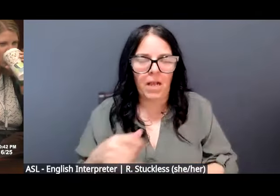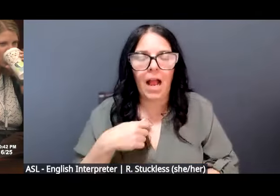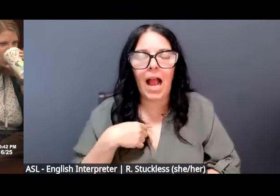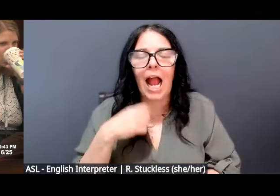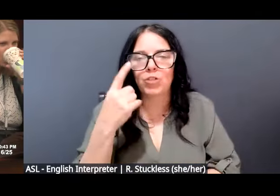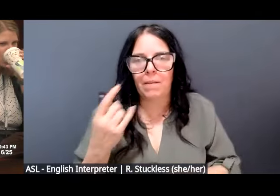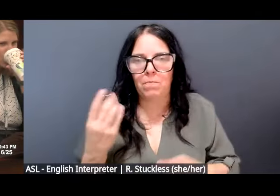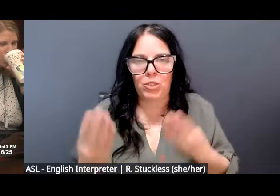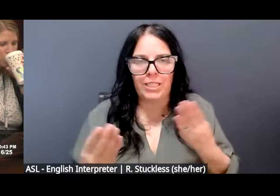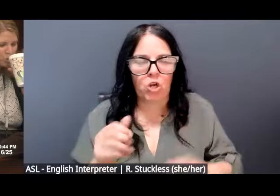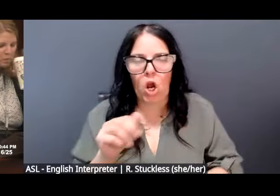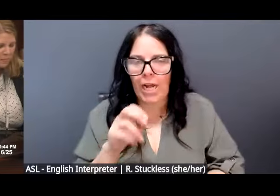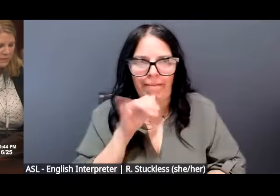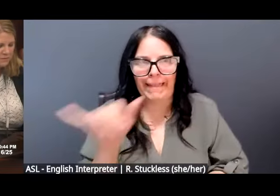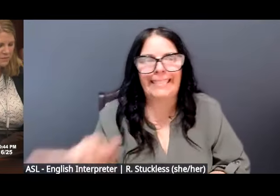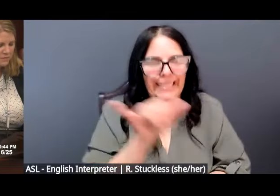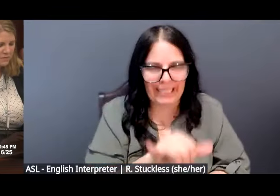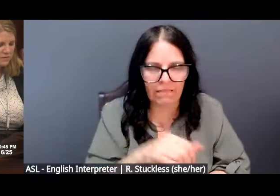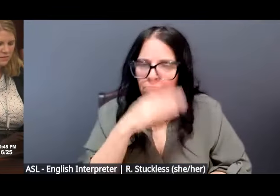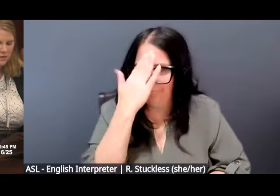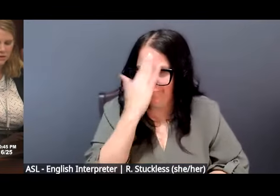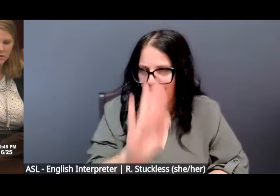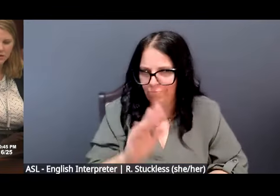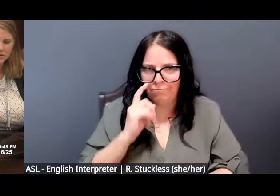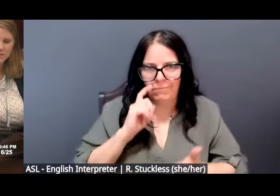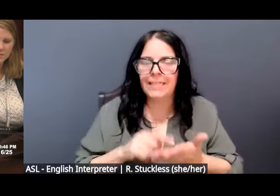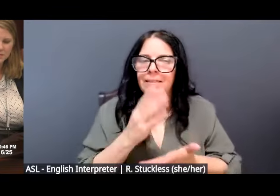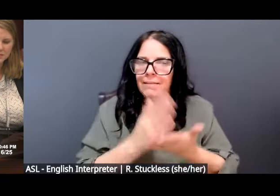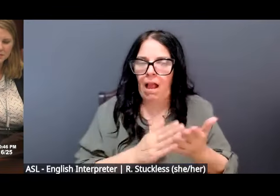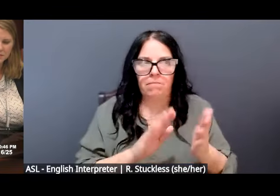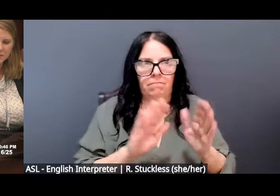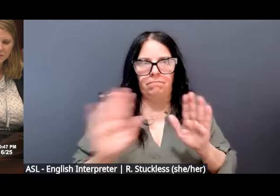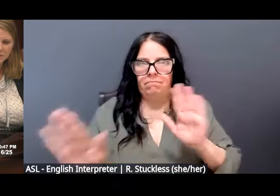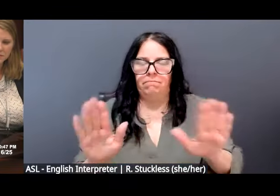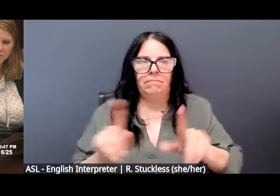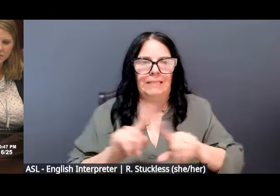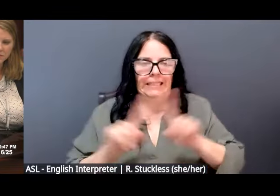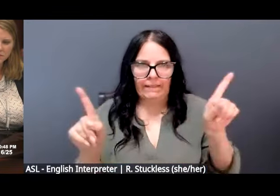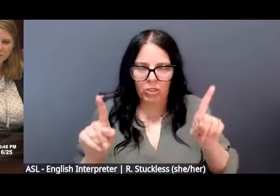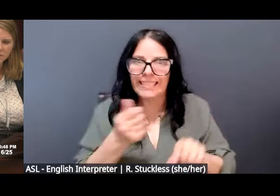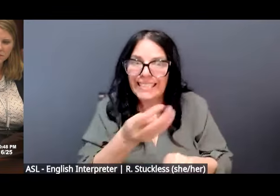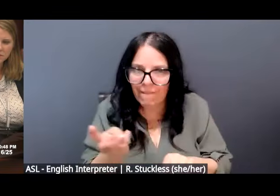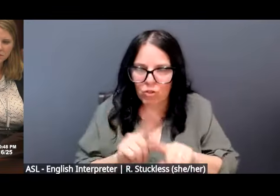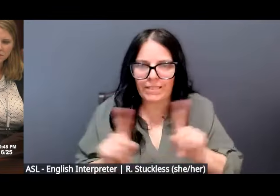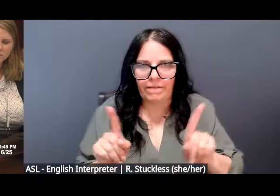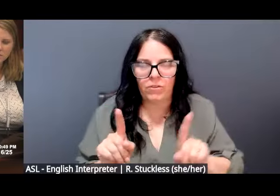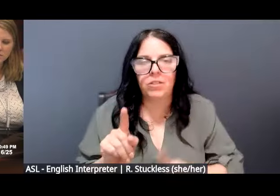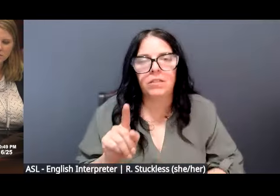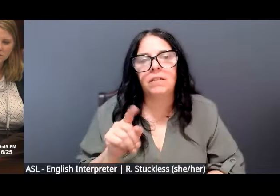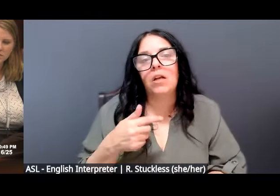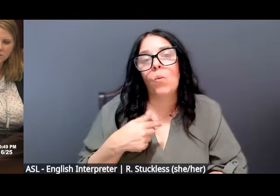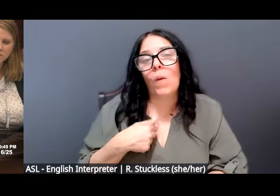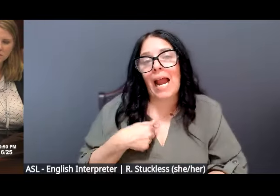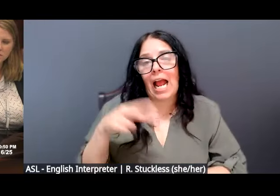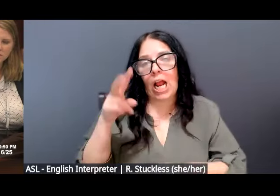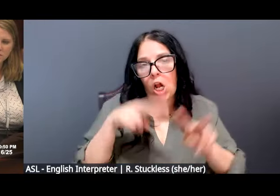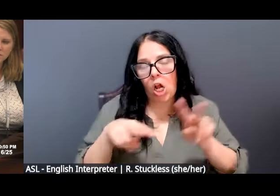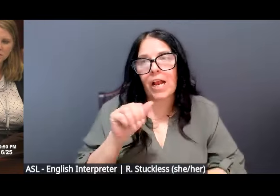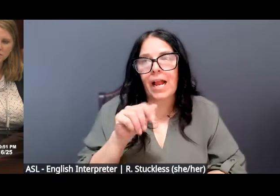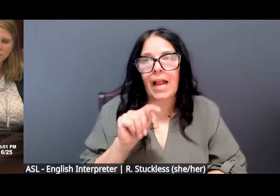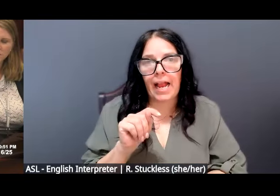not similar, right? There are noticeable differences, there are several differences, and the ones that when I was looking at it, the main